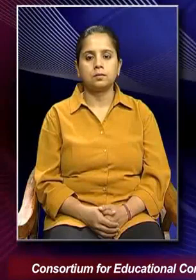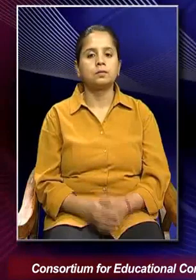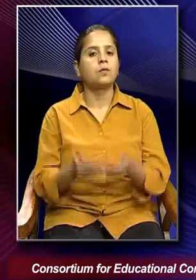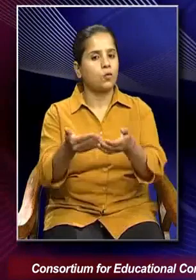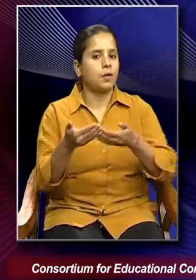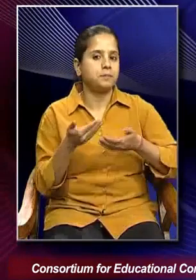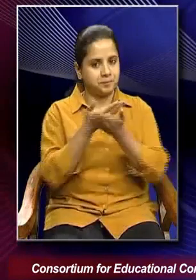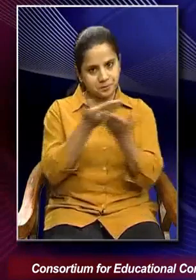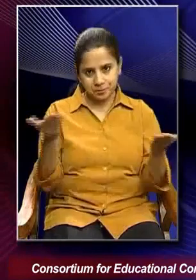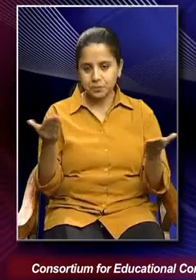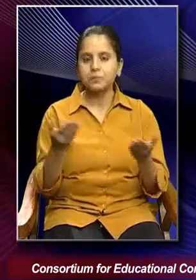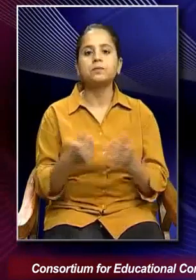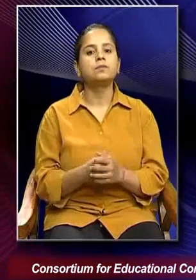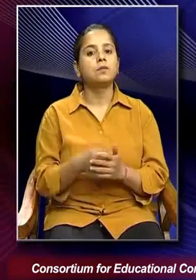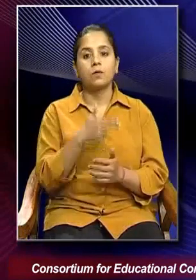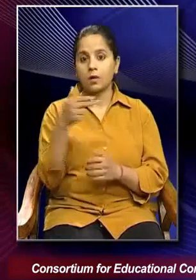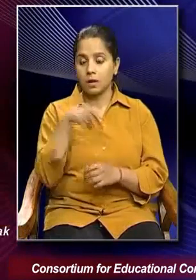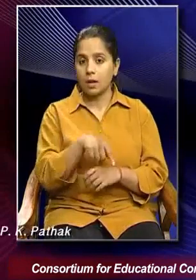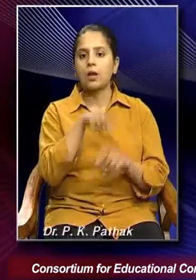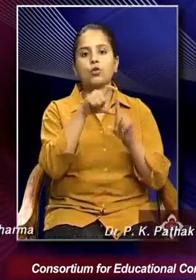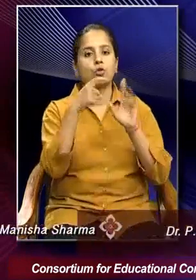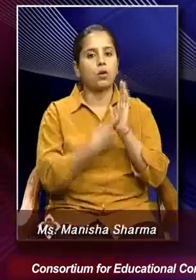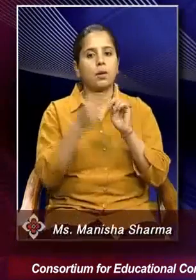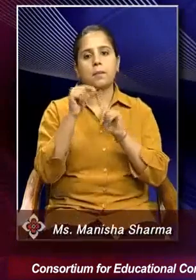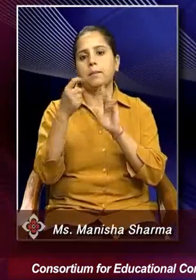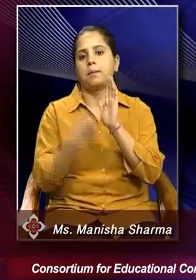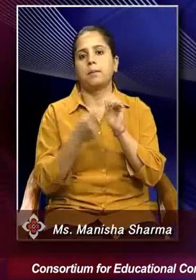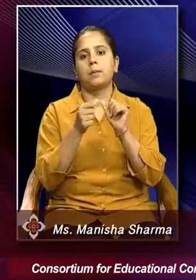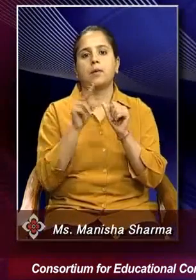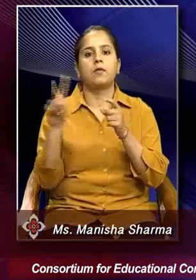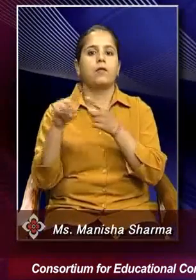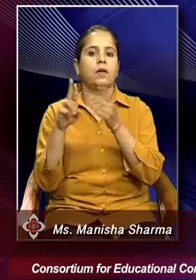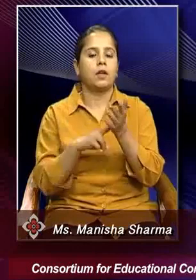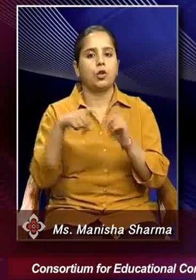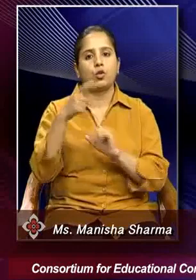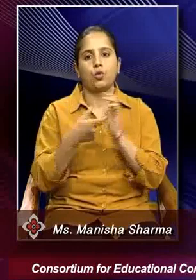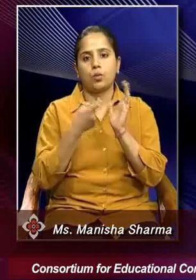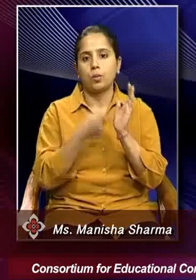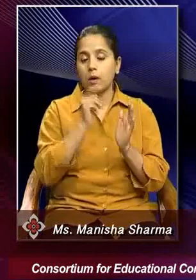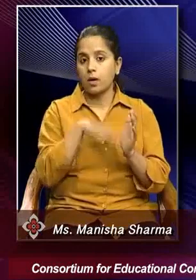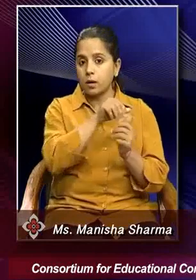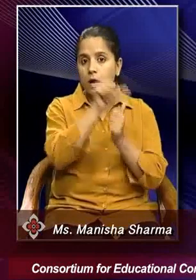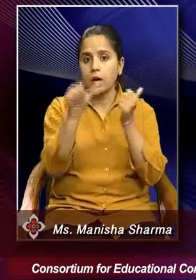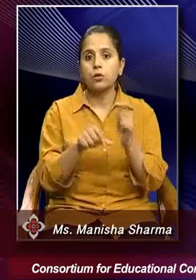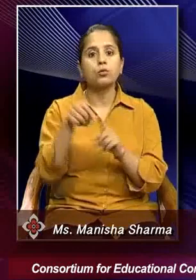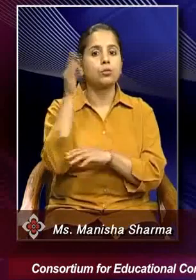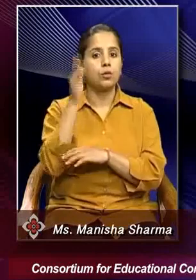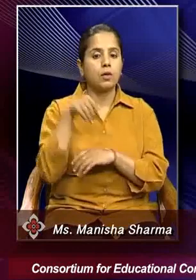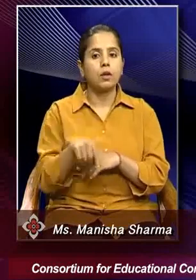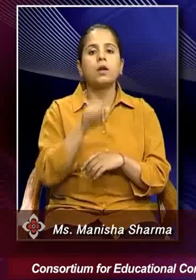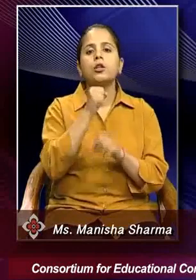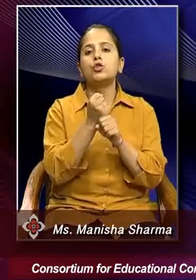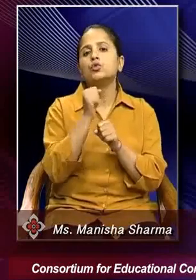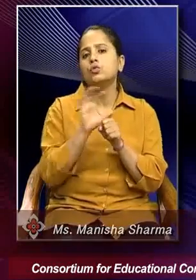Welcome everyone. Myself Dr. Praveen Kumar Pathak. I am working as an associate professor in the Department of